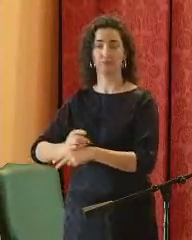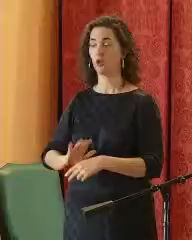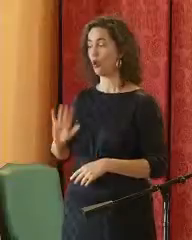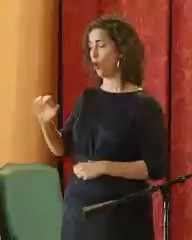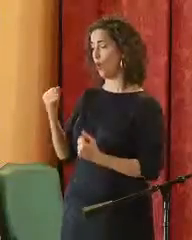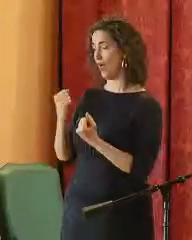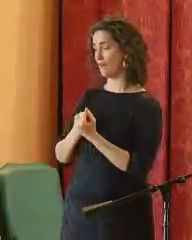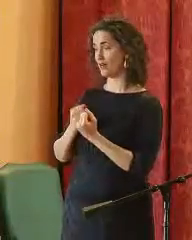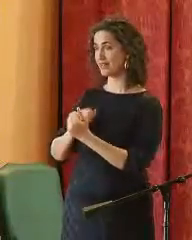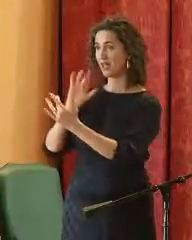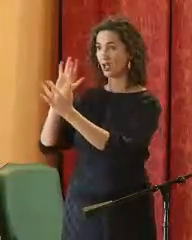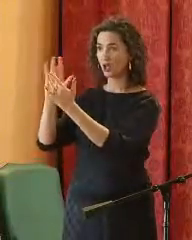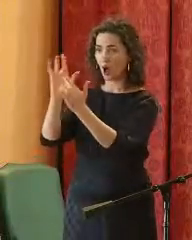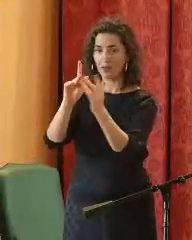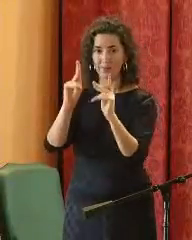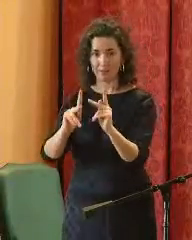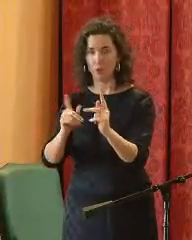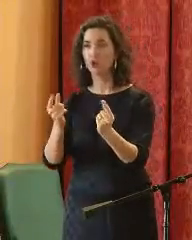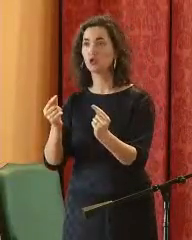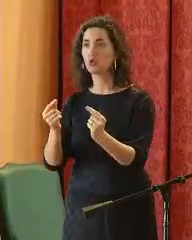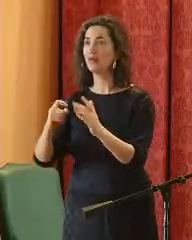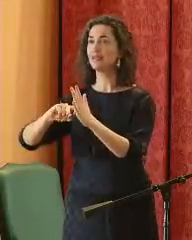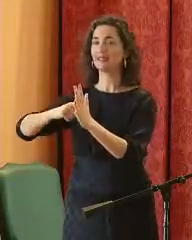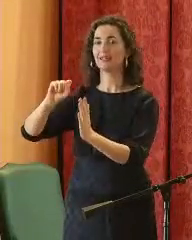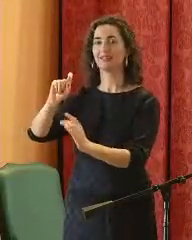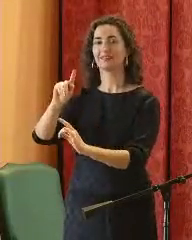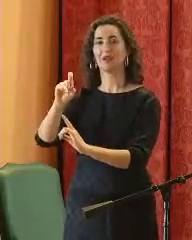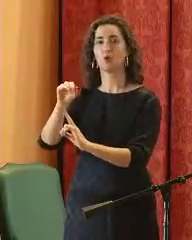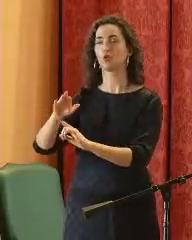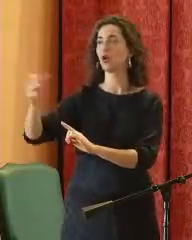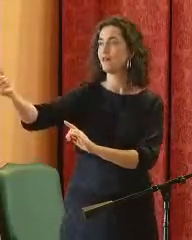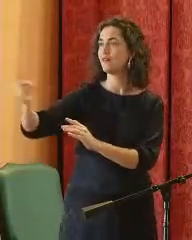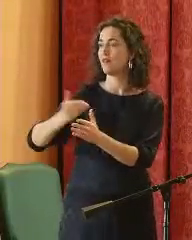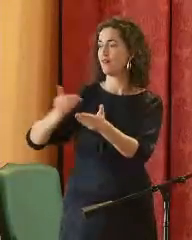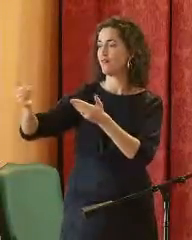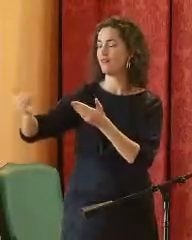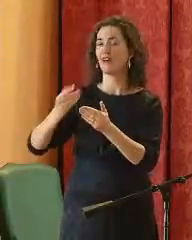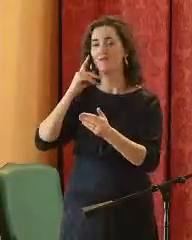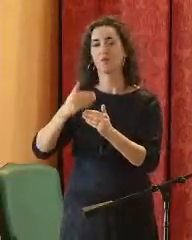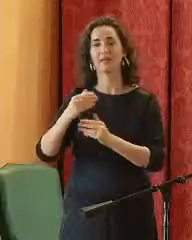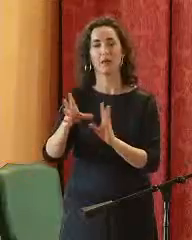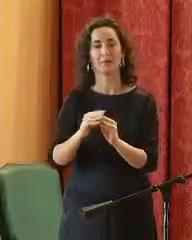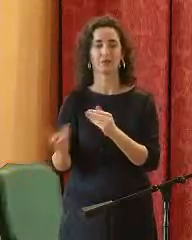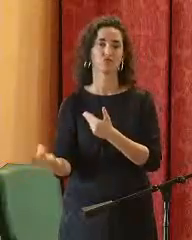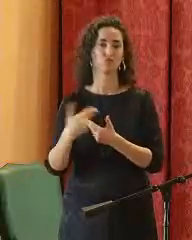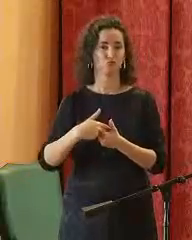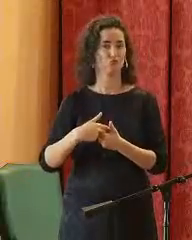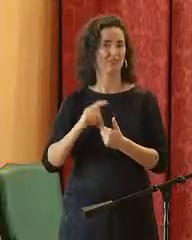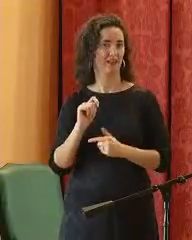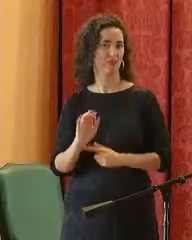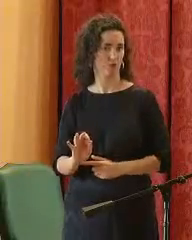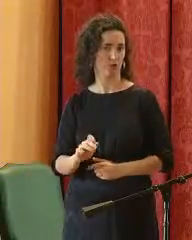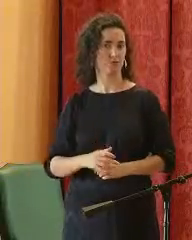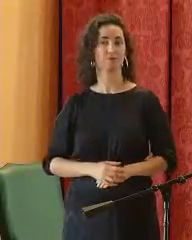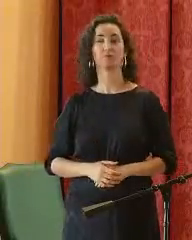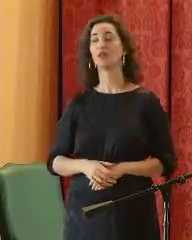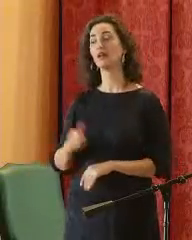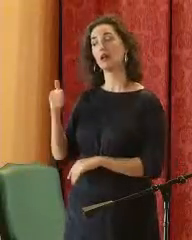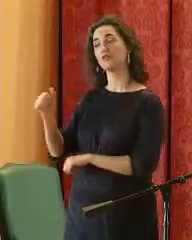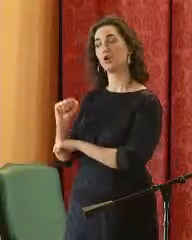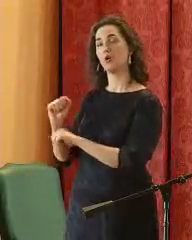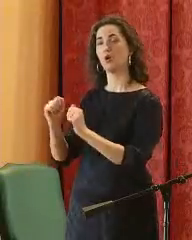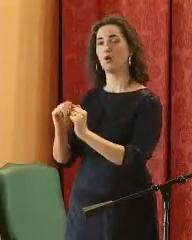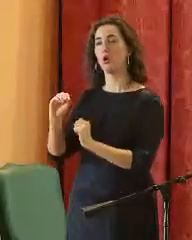advocacy contacts, Kathy invited key stakeholders to join this task force. She worked with